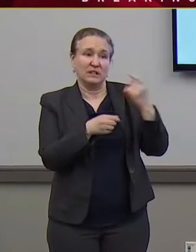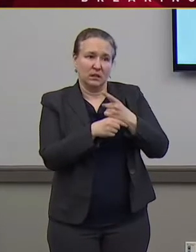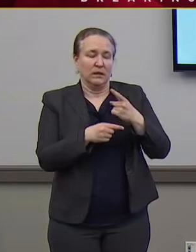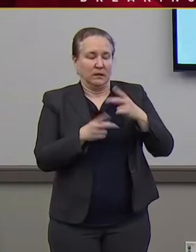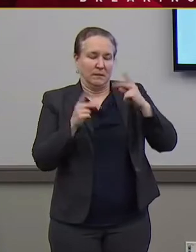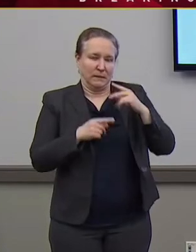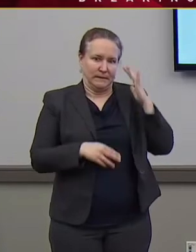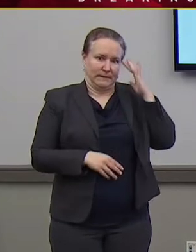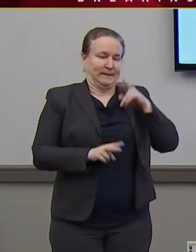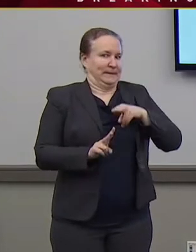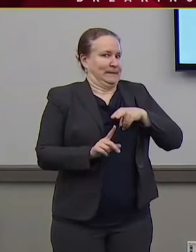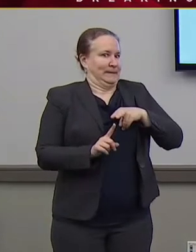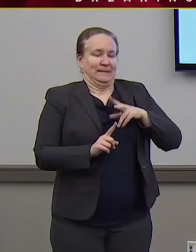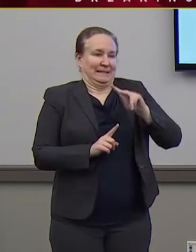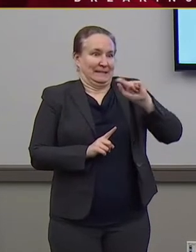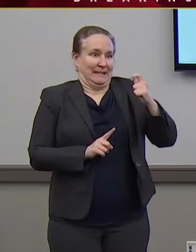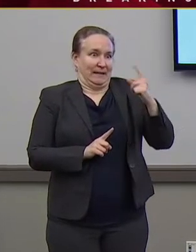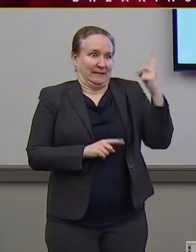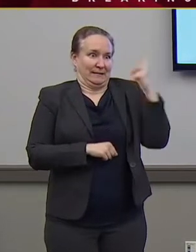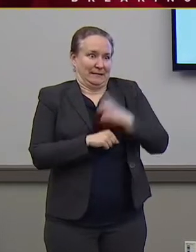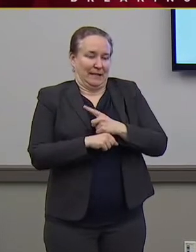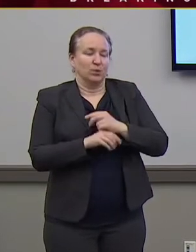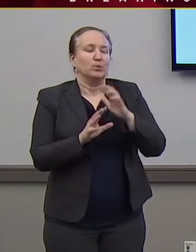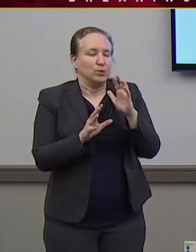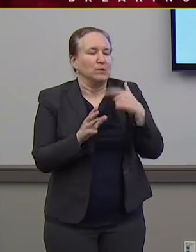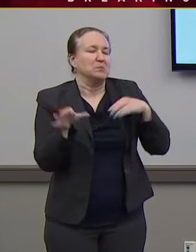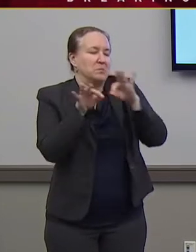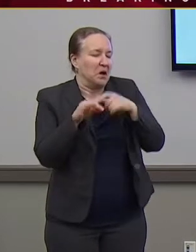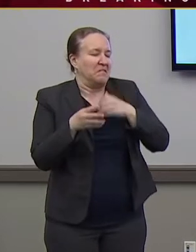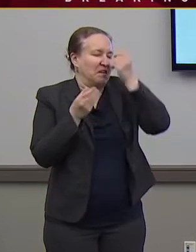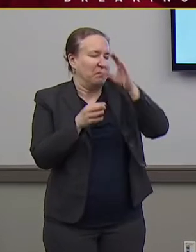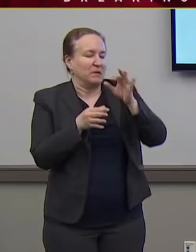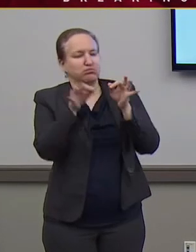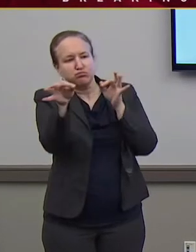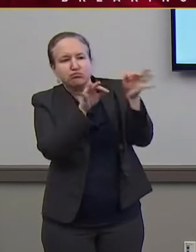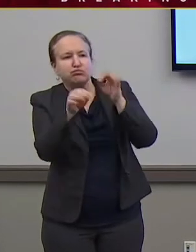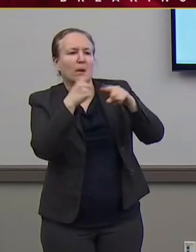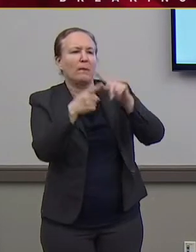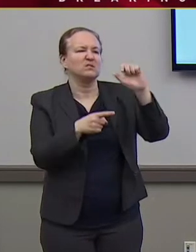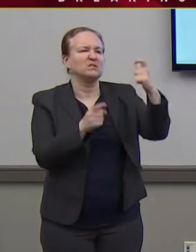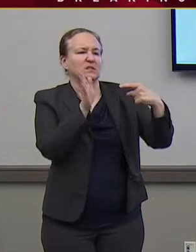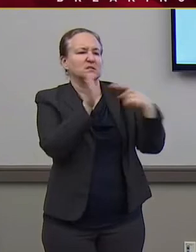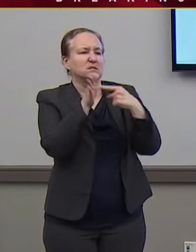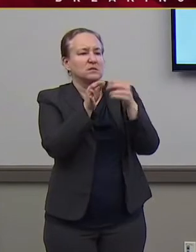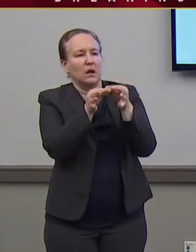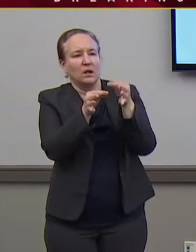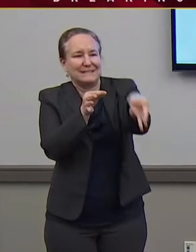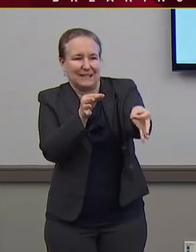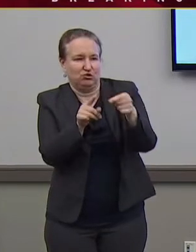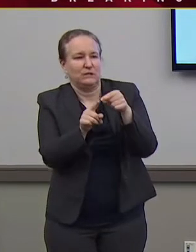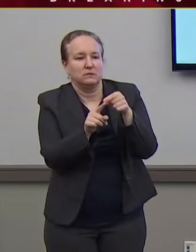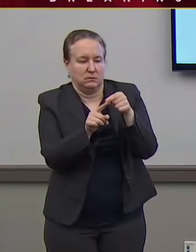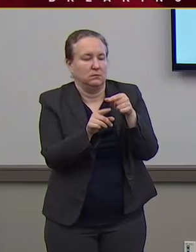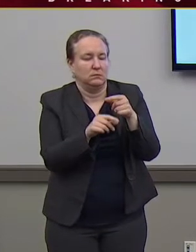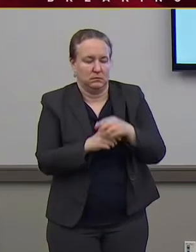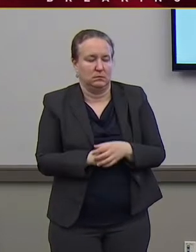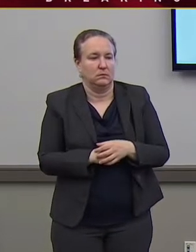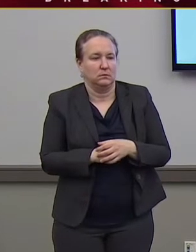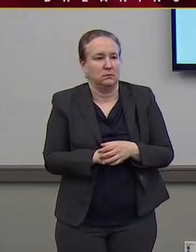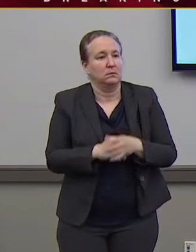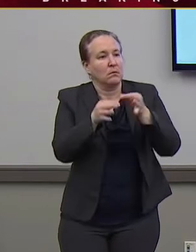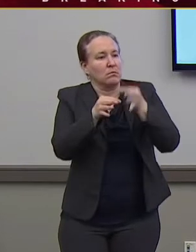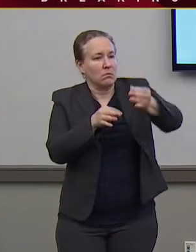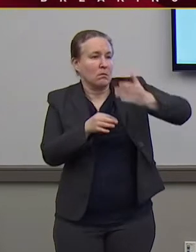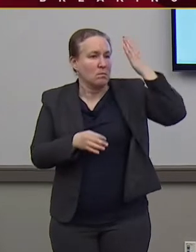as Tax Day, it is appropriate that I share some information about tax deadline extensions that are designed to provide